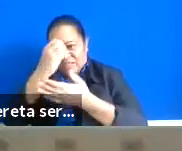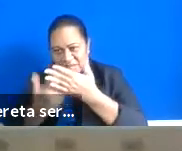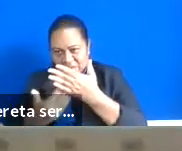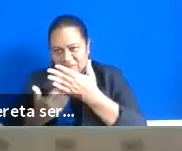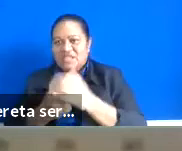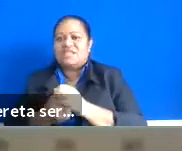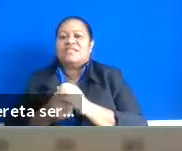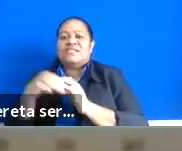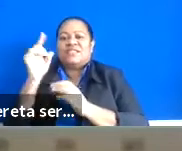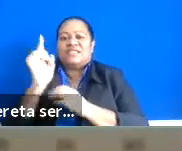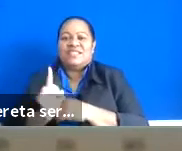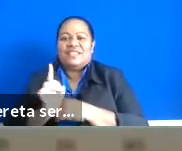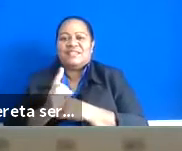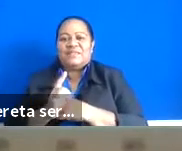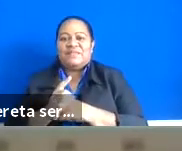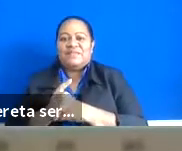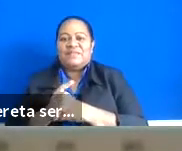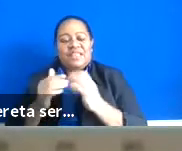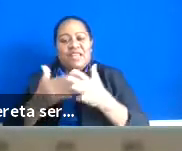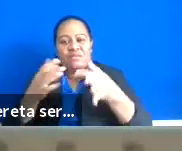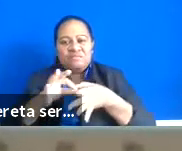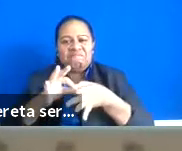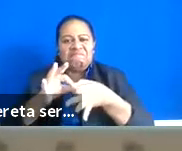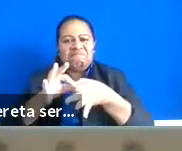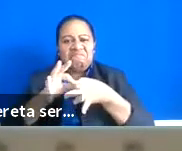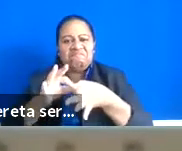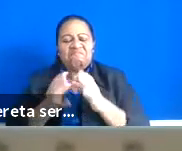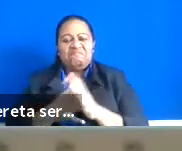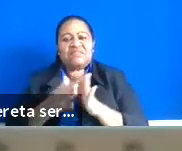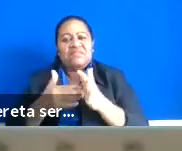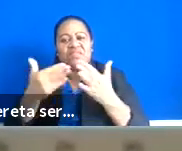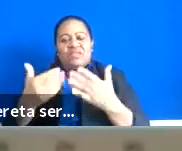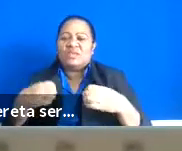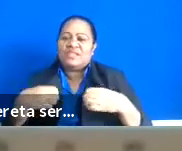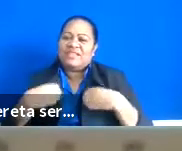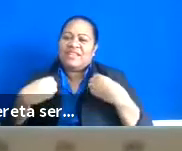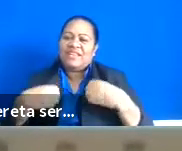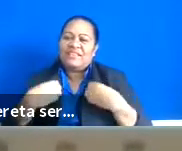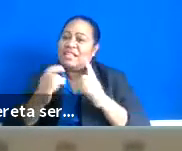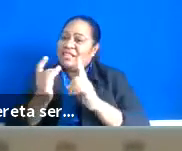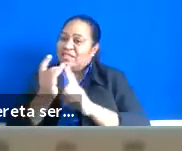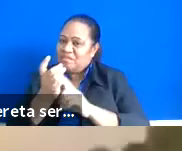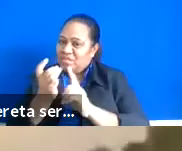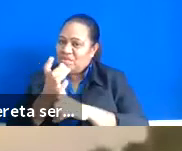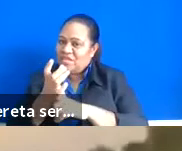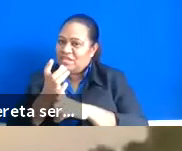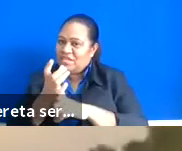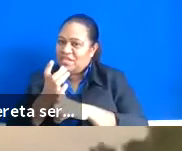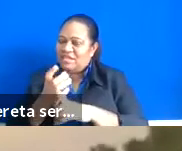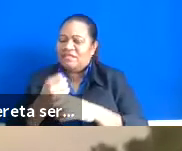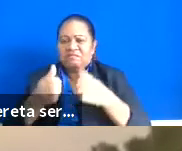As they are relevant and essential for our survival, it is important that we embrace this knowledge and share it with the younger